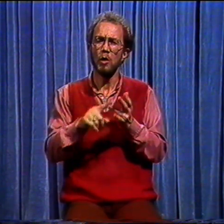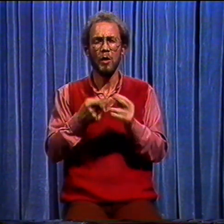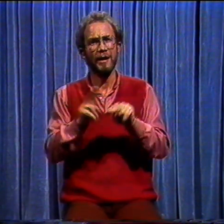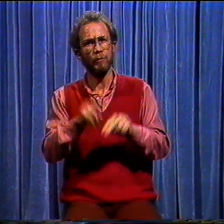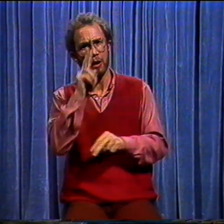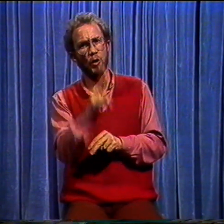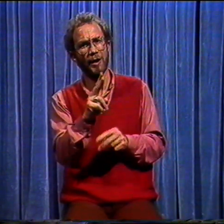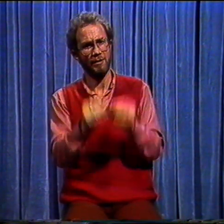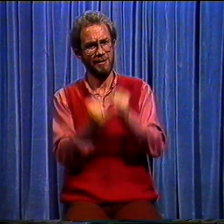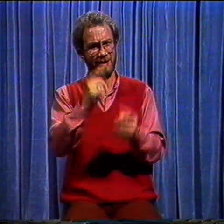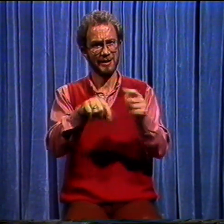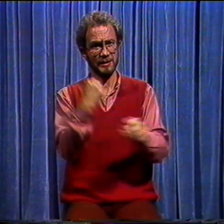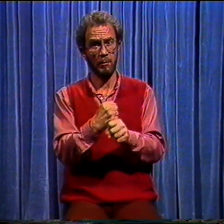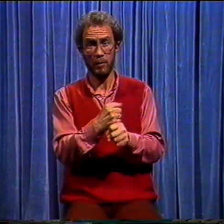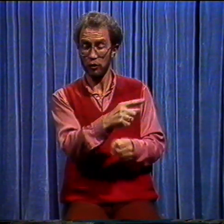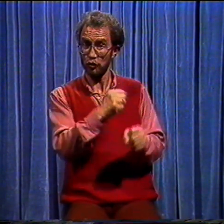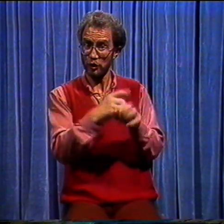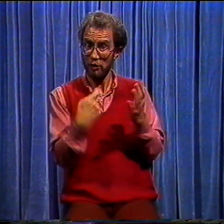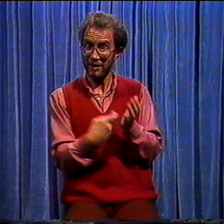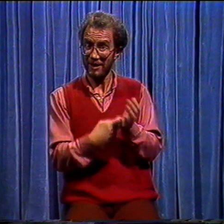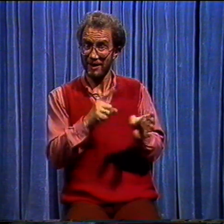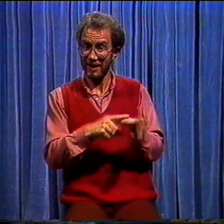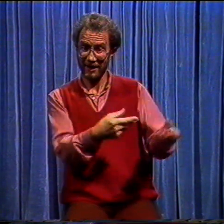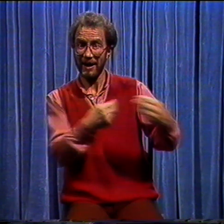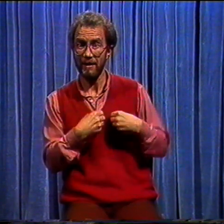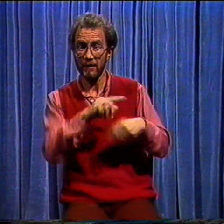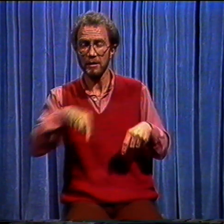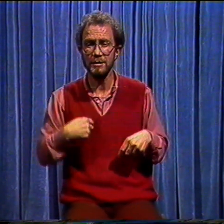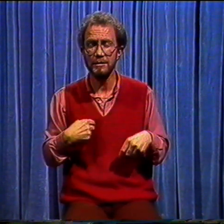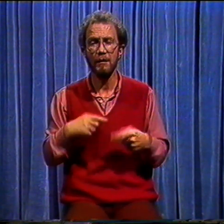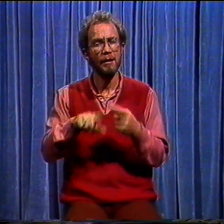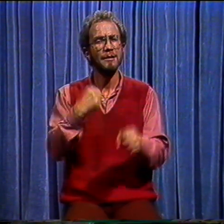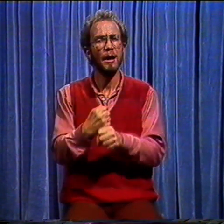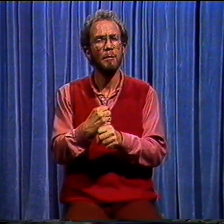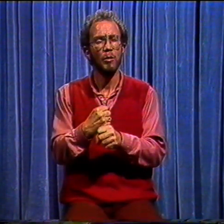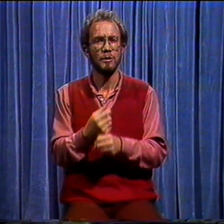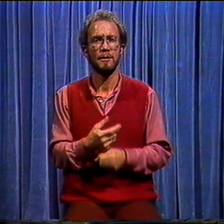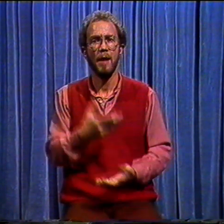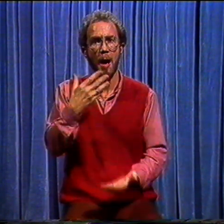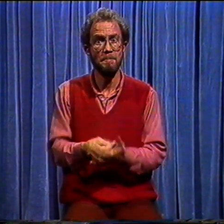So if we look at the last example that Jerry gave us, the example of,